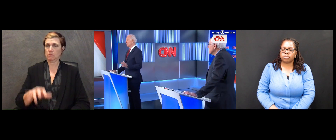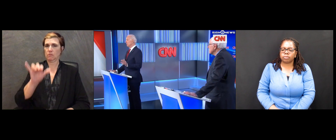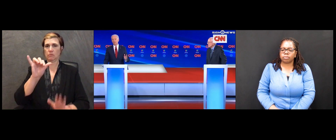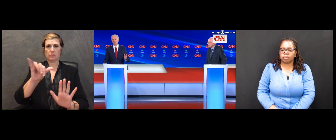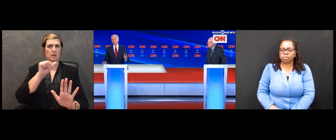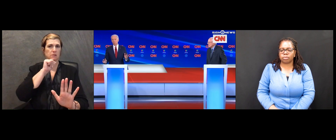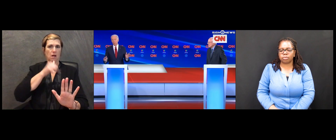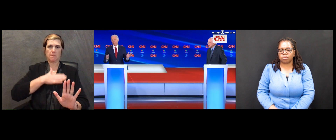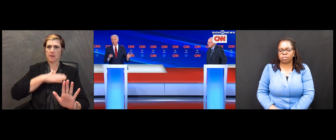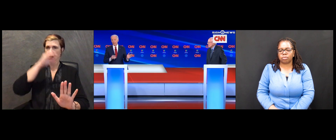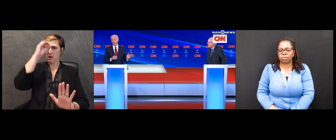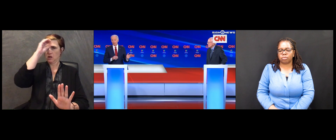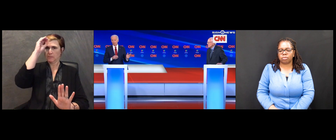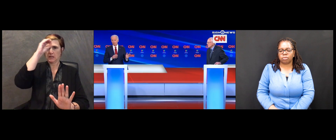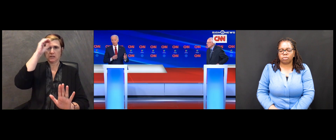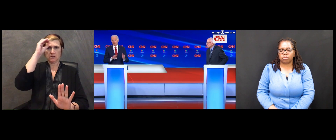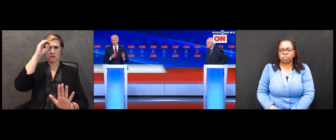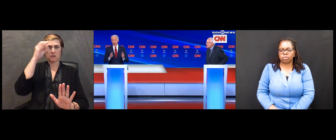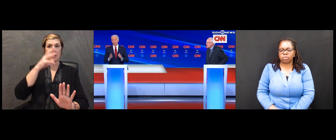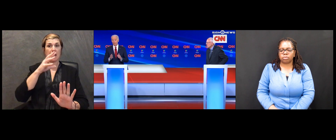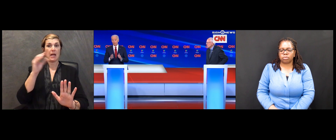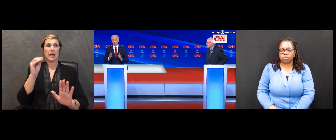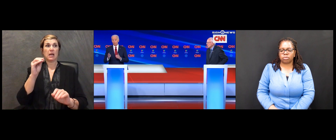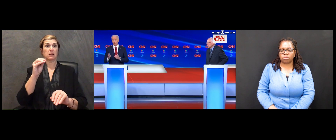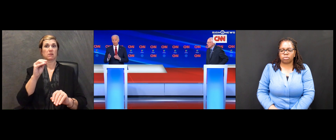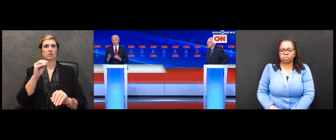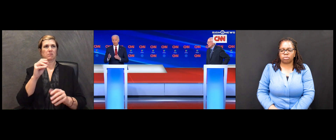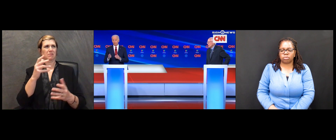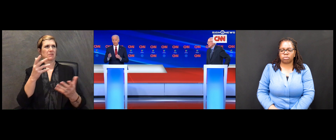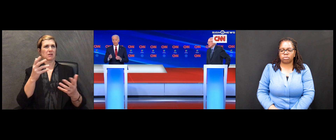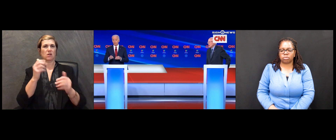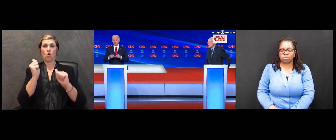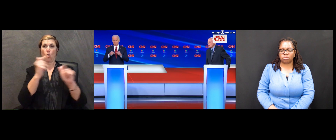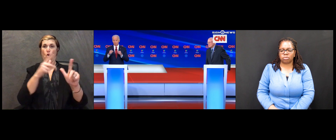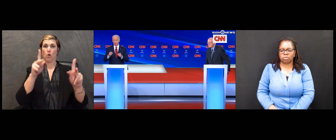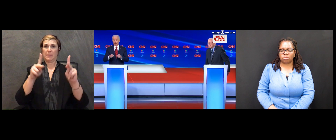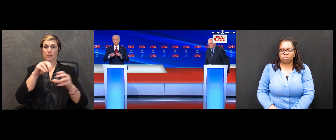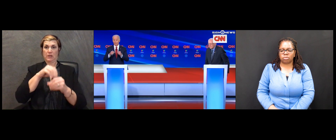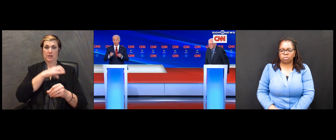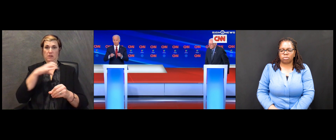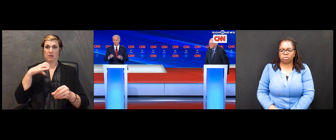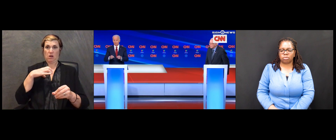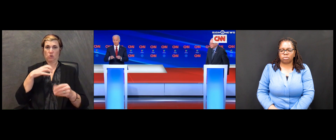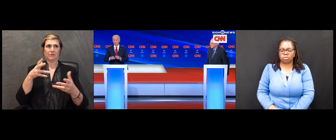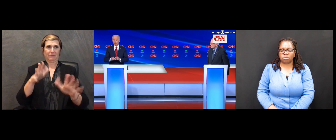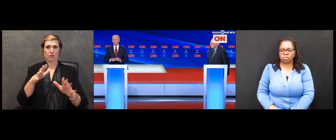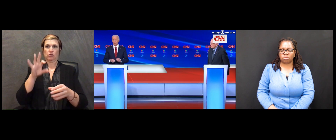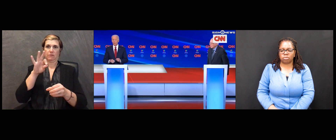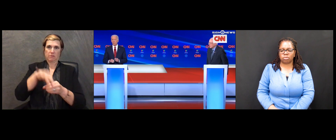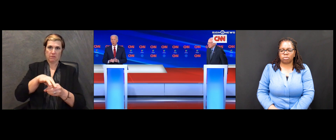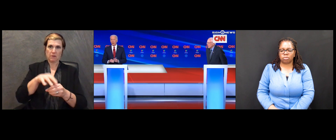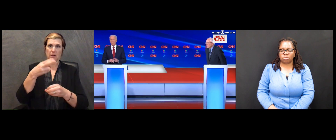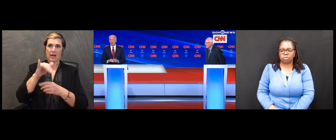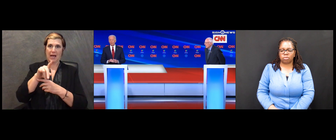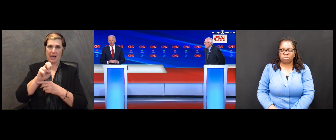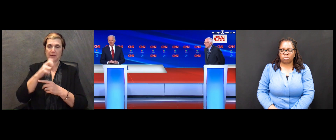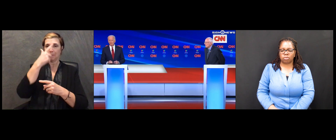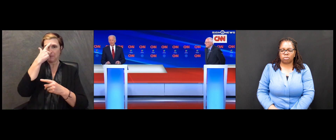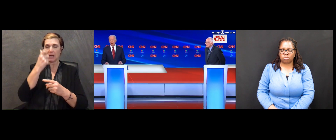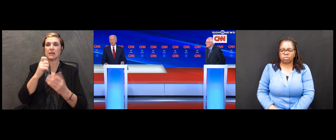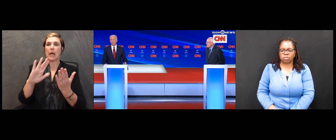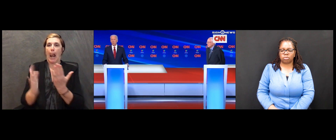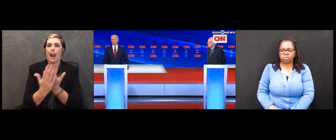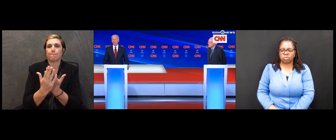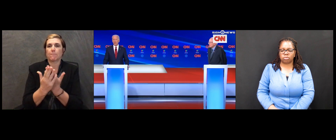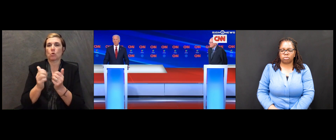way, everybody who has been in the Congress voted for the Hyde Amendment at one point or another because it was locked in other bills. The reason why I affirmatively